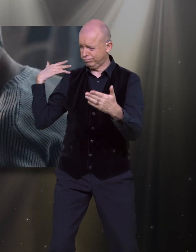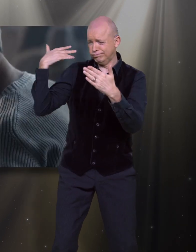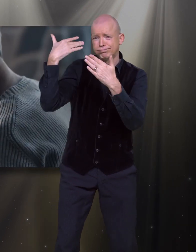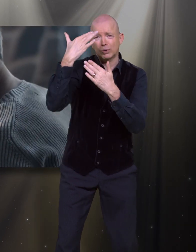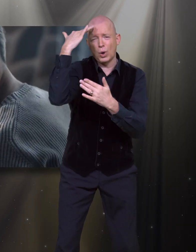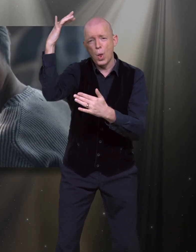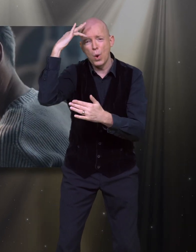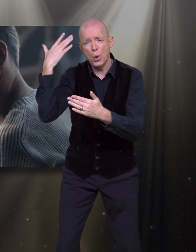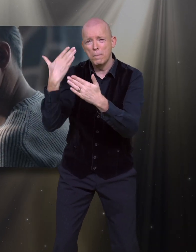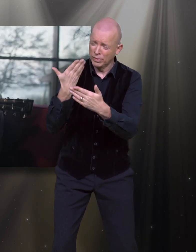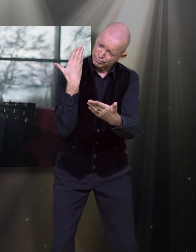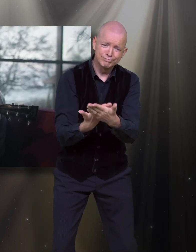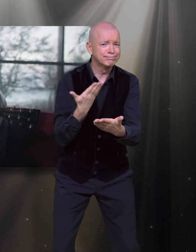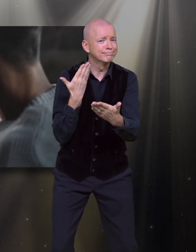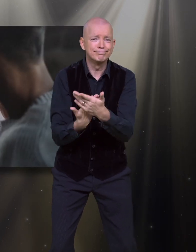never true.